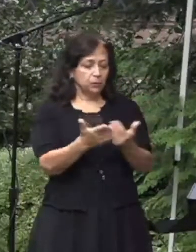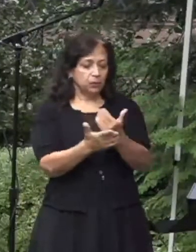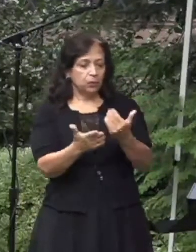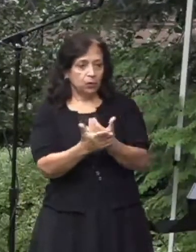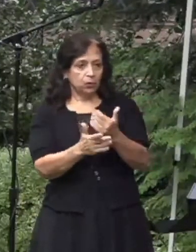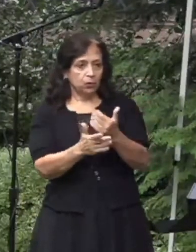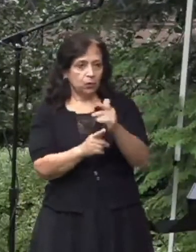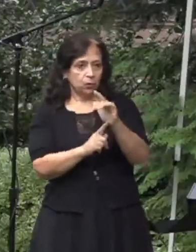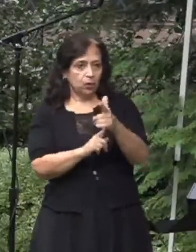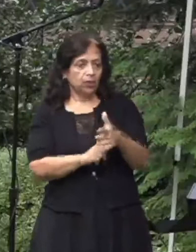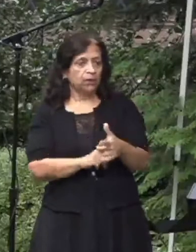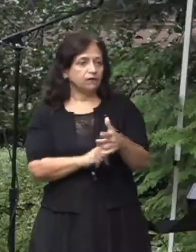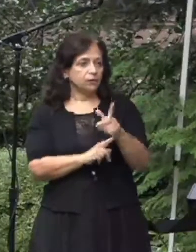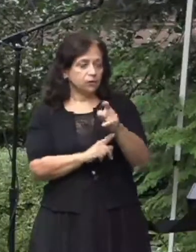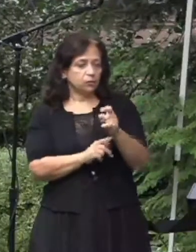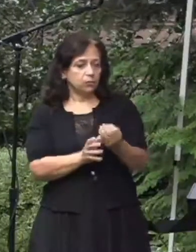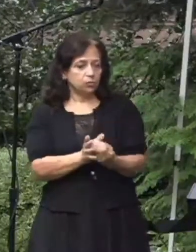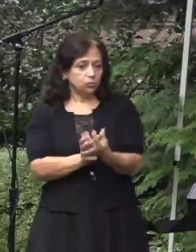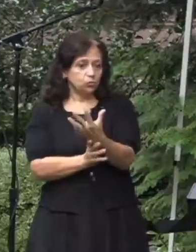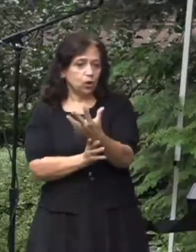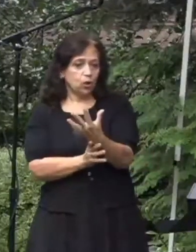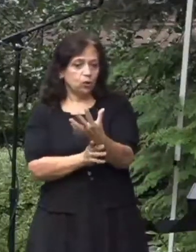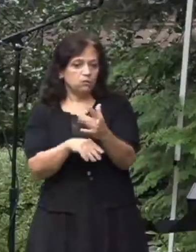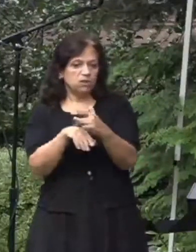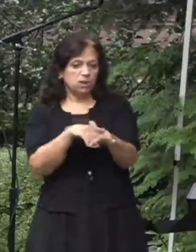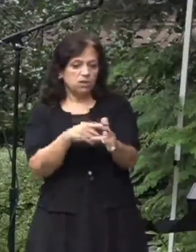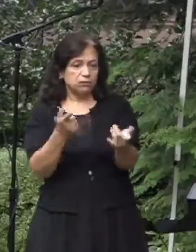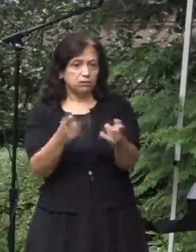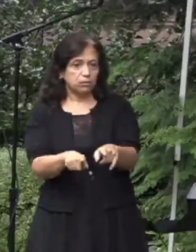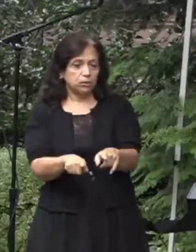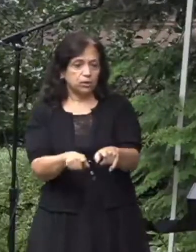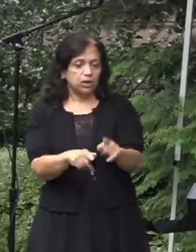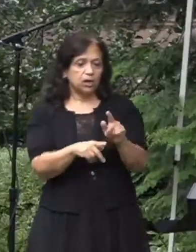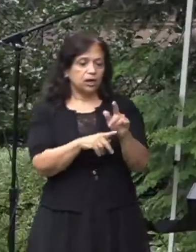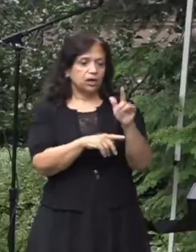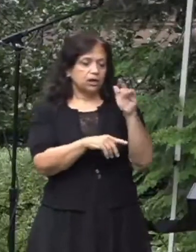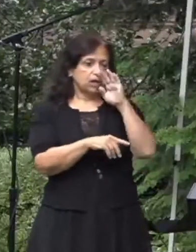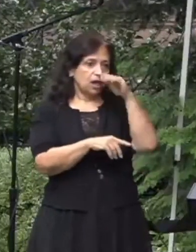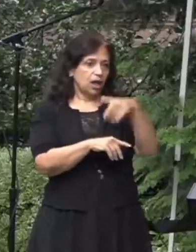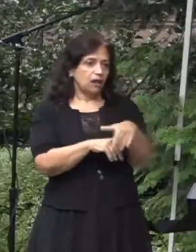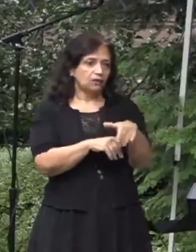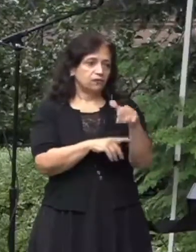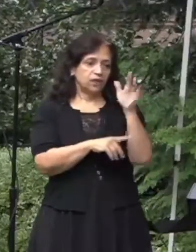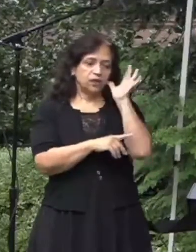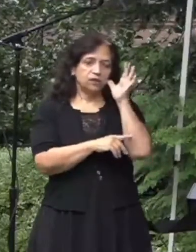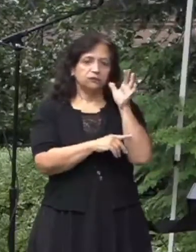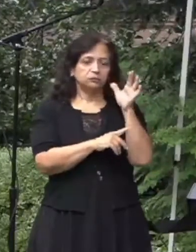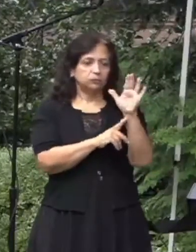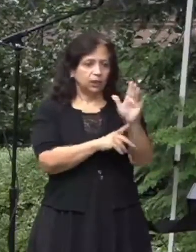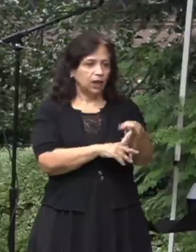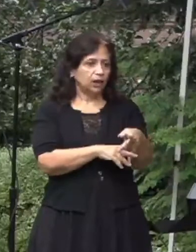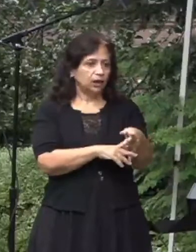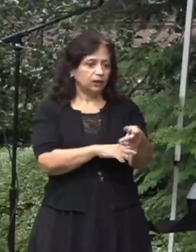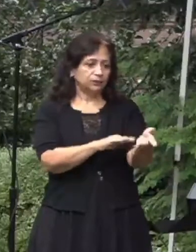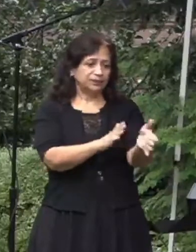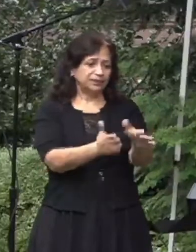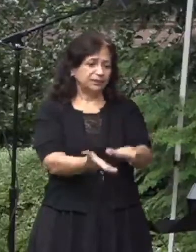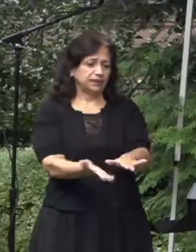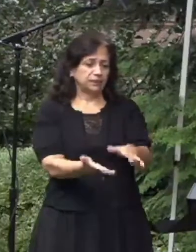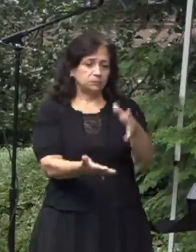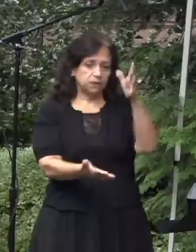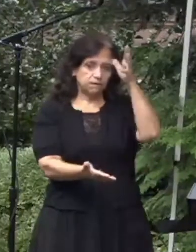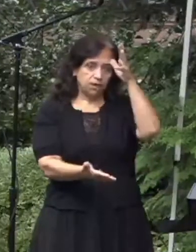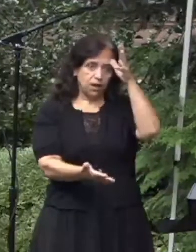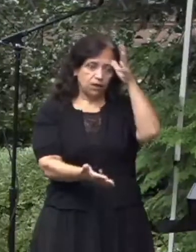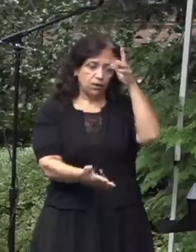were supposed to be sprouting, there was nothing. The elephant ear was dying. My father